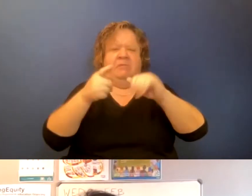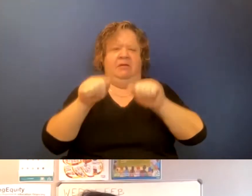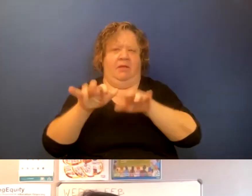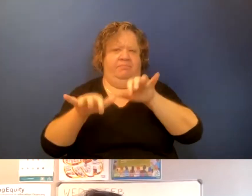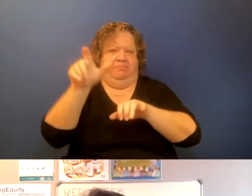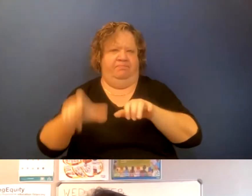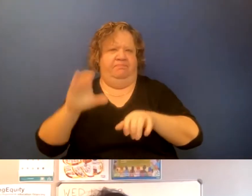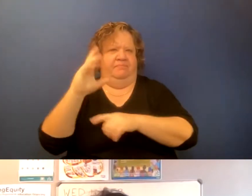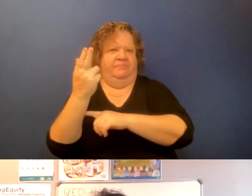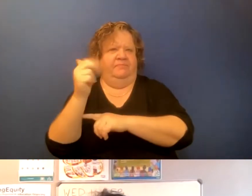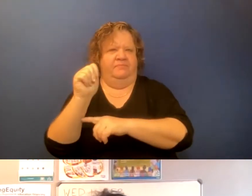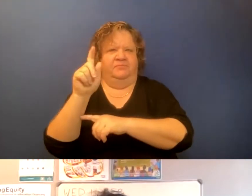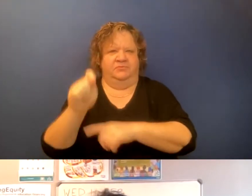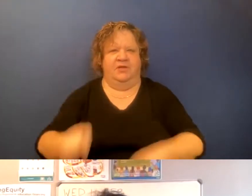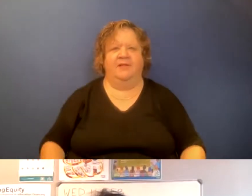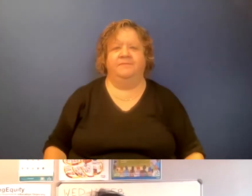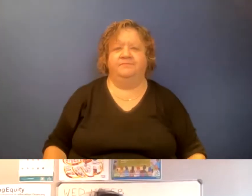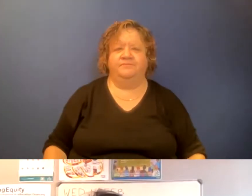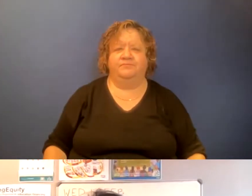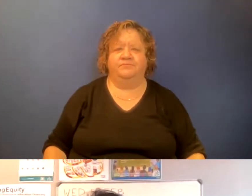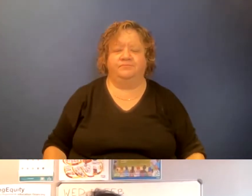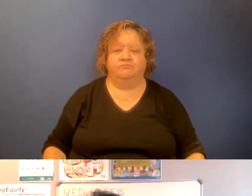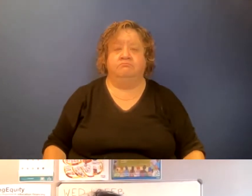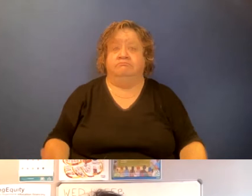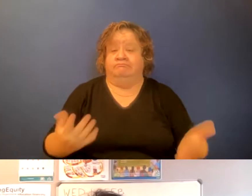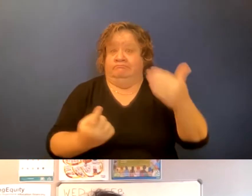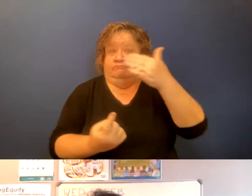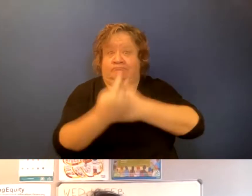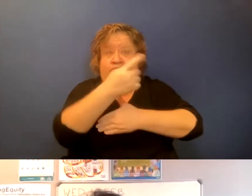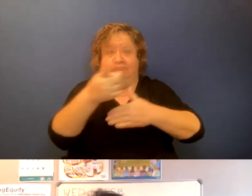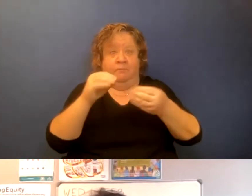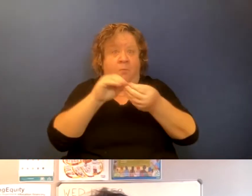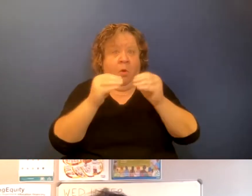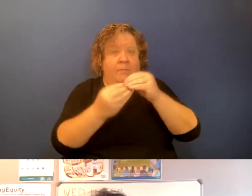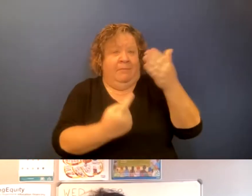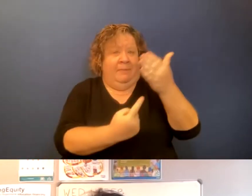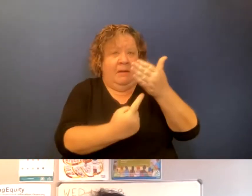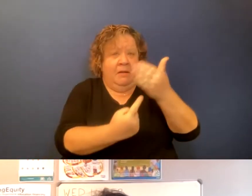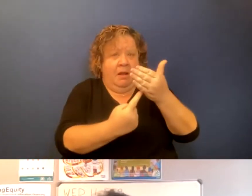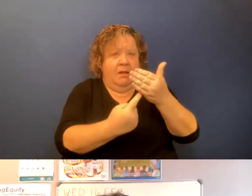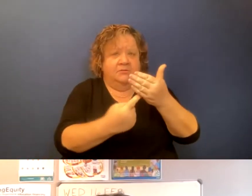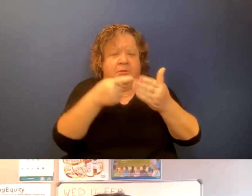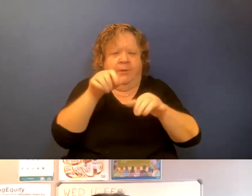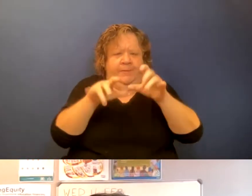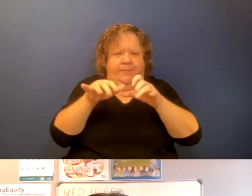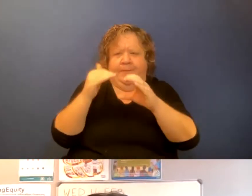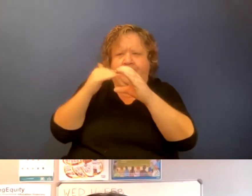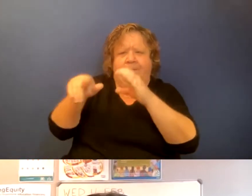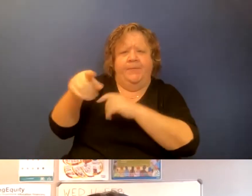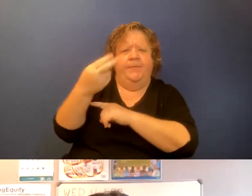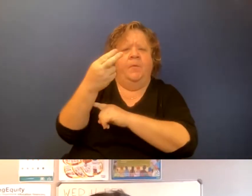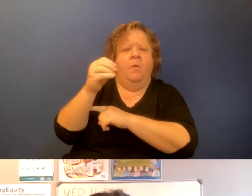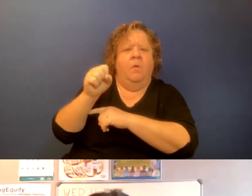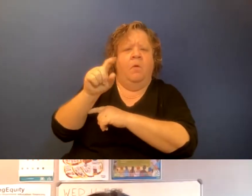the host and we'll solve them as soon as possible. We're kindly asking all speakers, all guests to turn off their